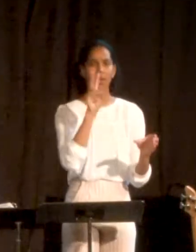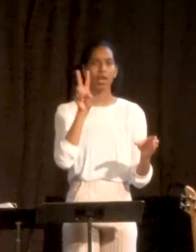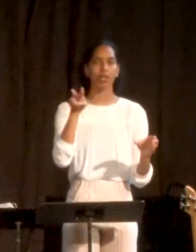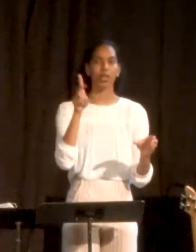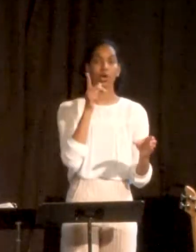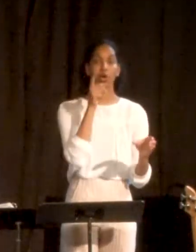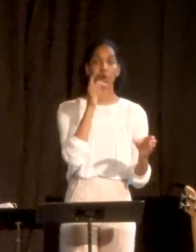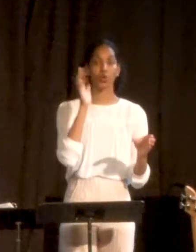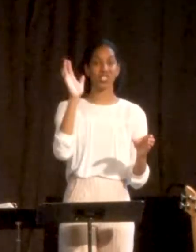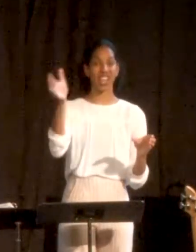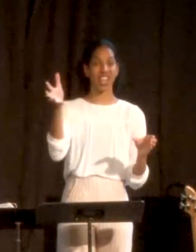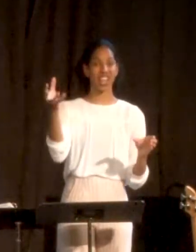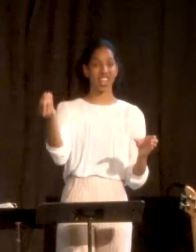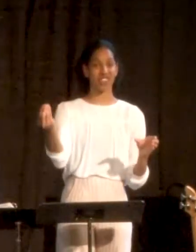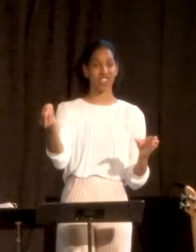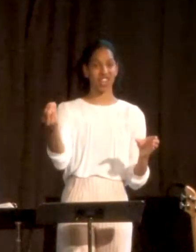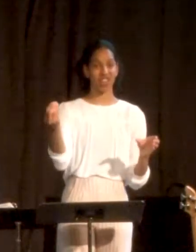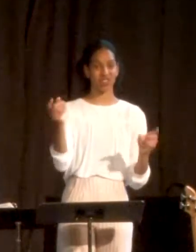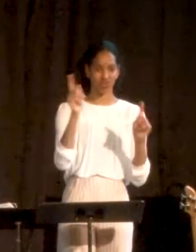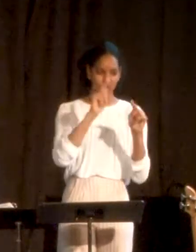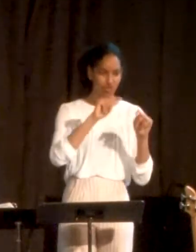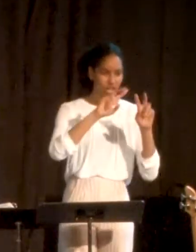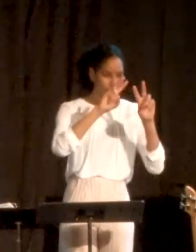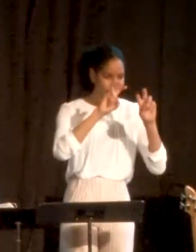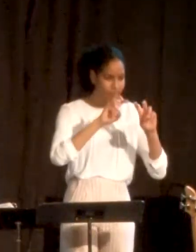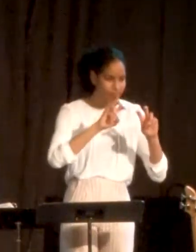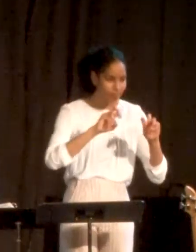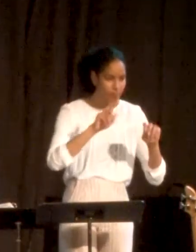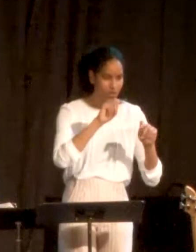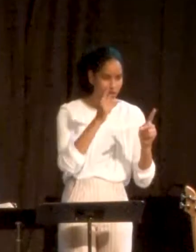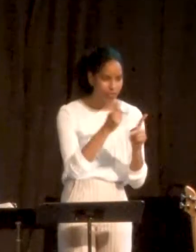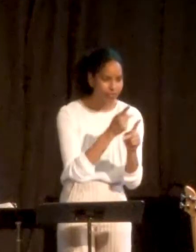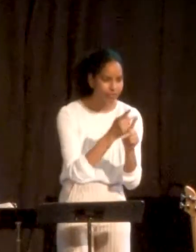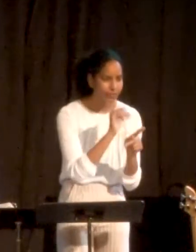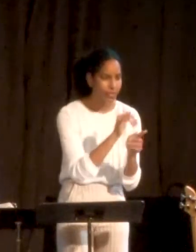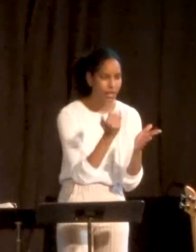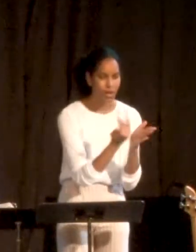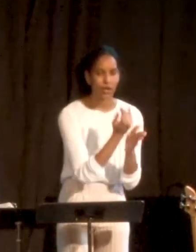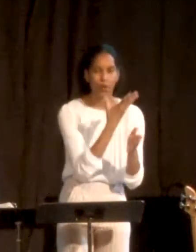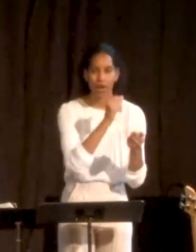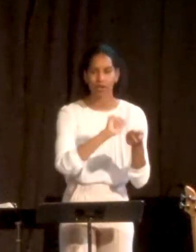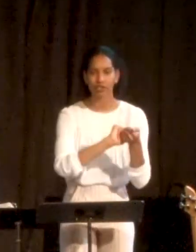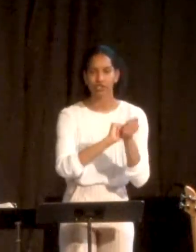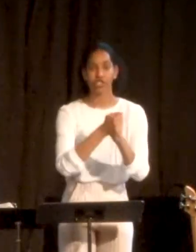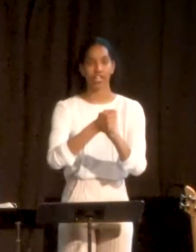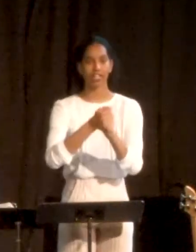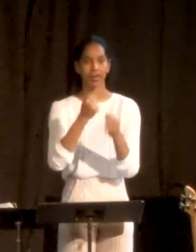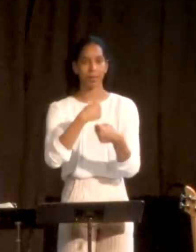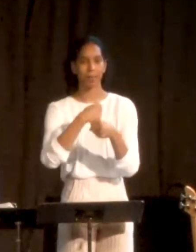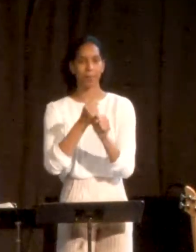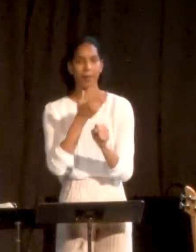involved? Who's getting left out? And who could be brought in somewhere?